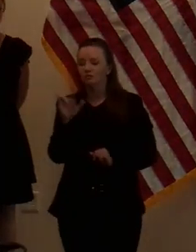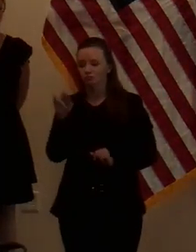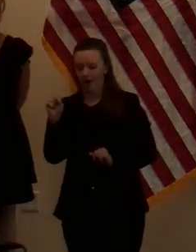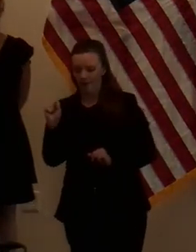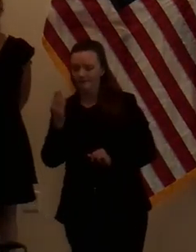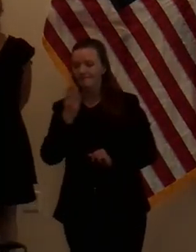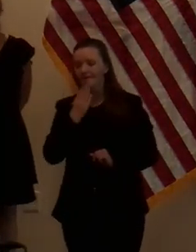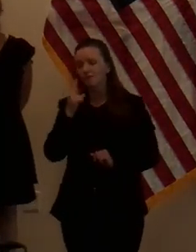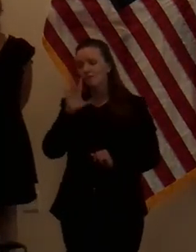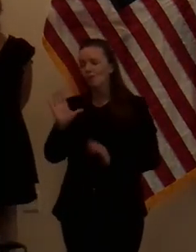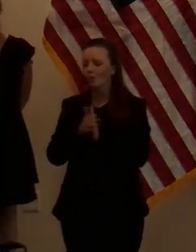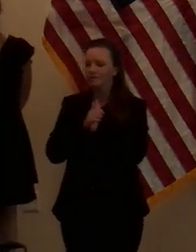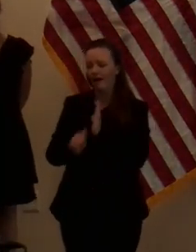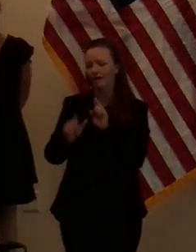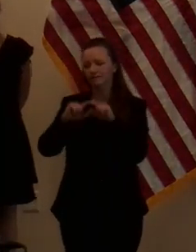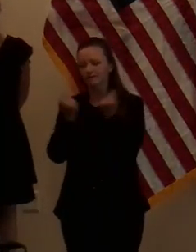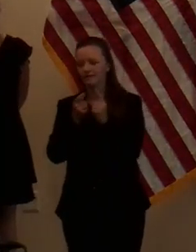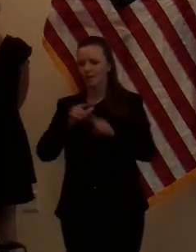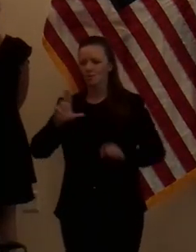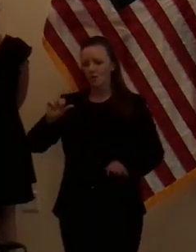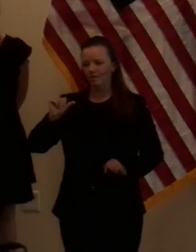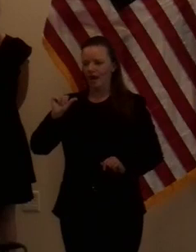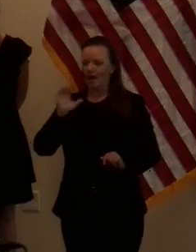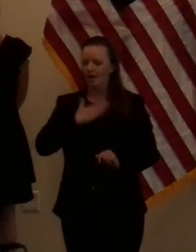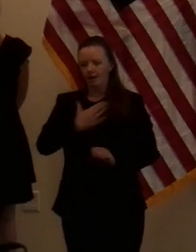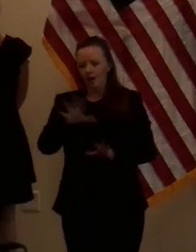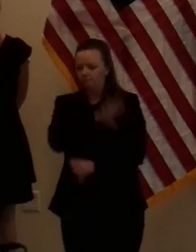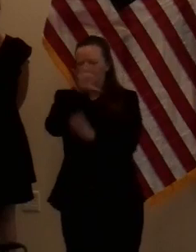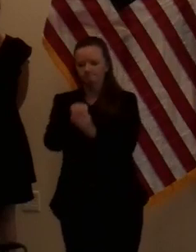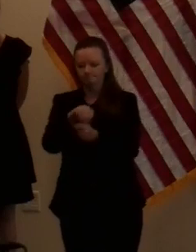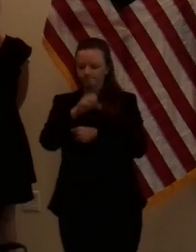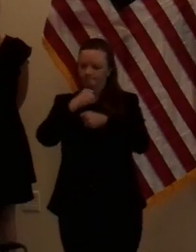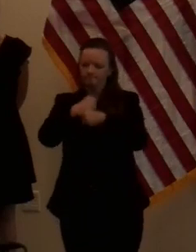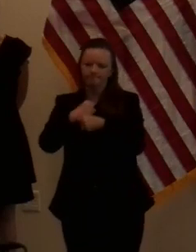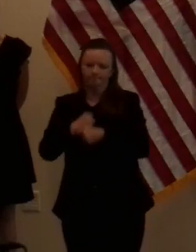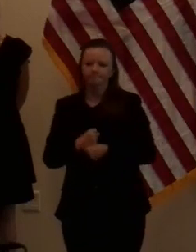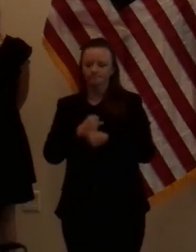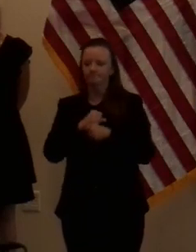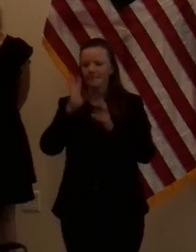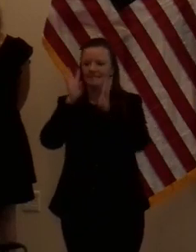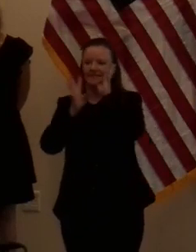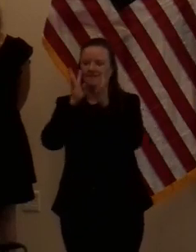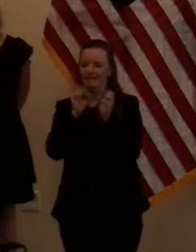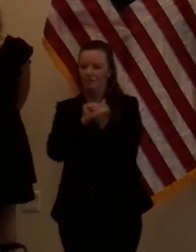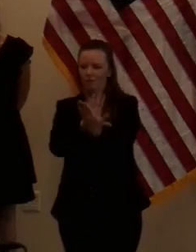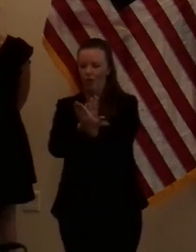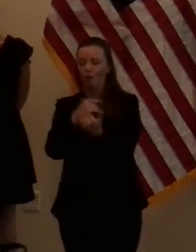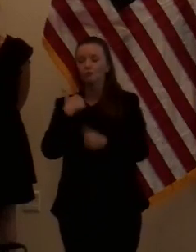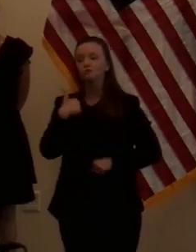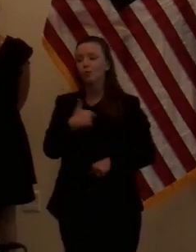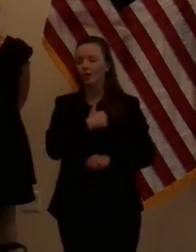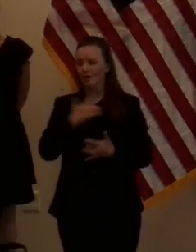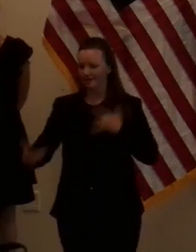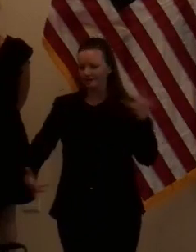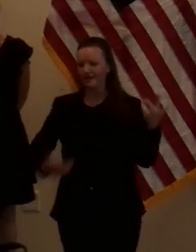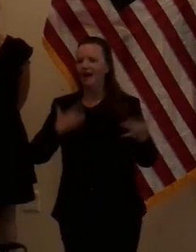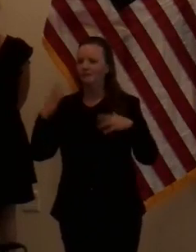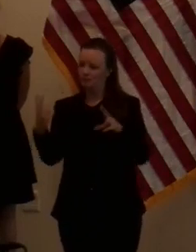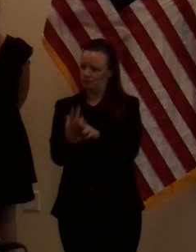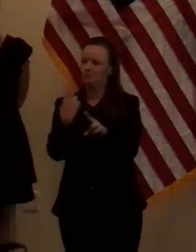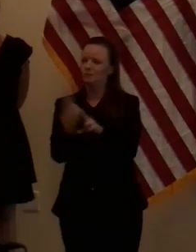the talented team from the U of A stepping up with this innovative approach. We're excited to deploy